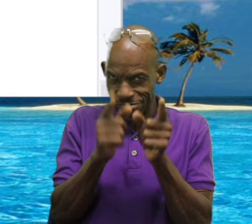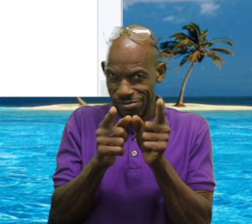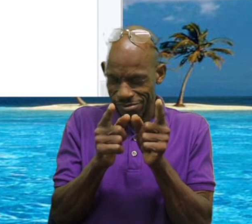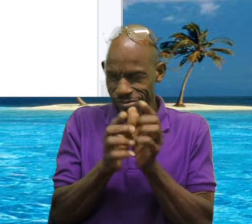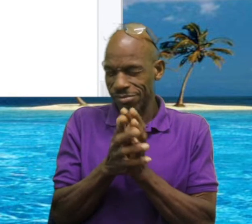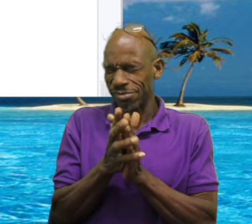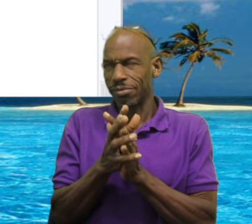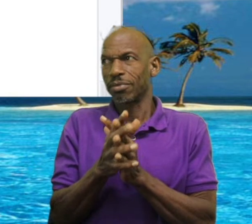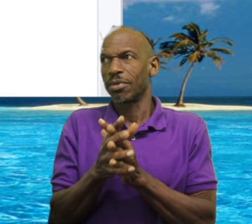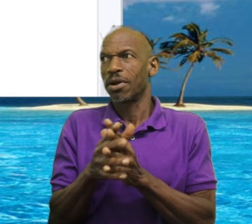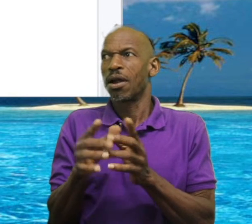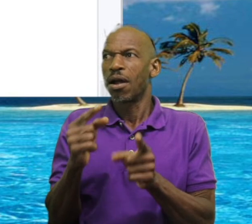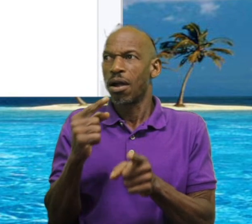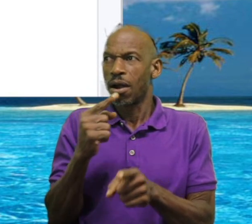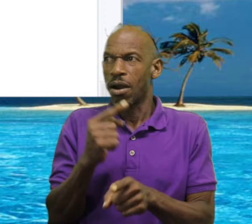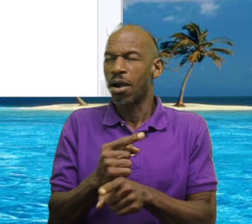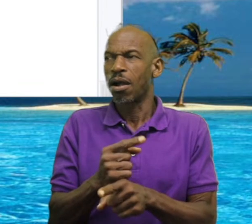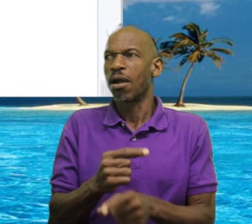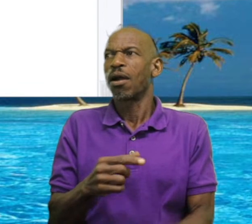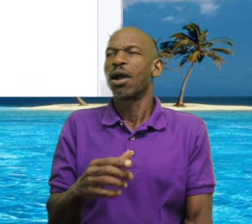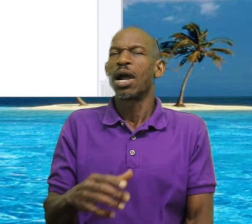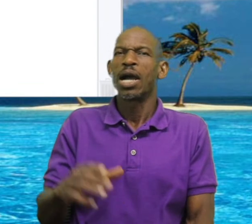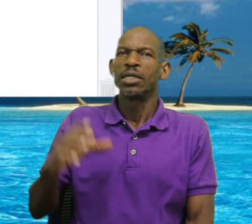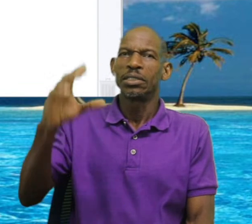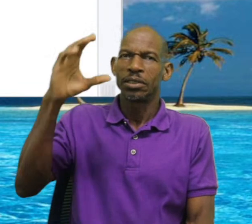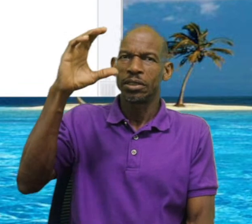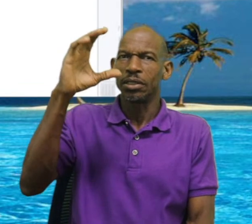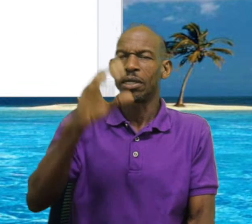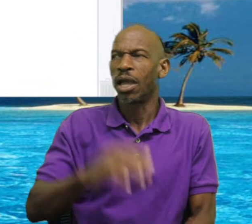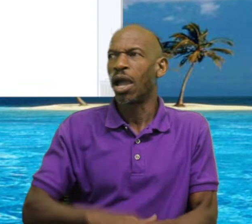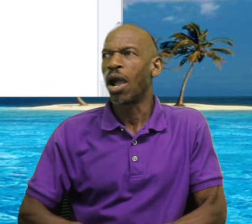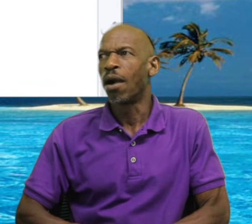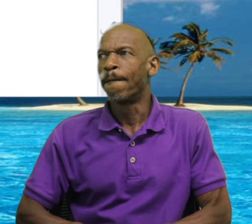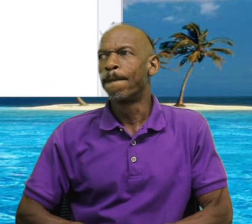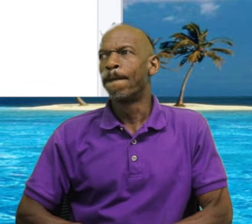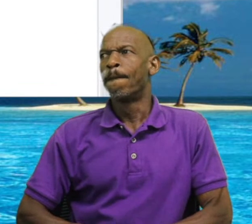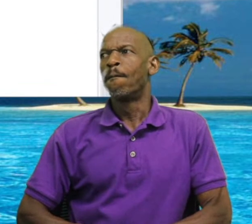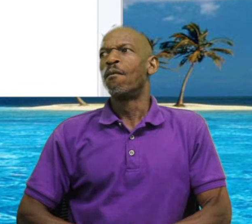correct answer is C.